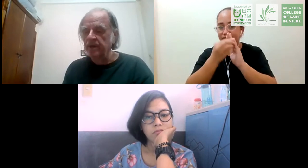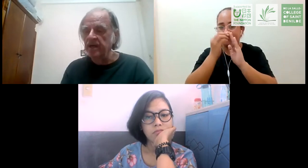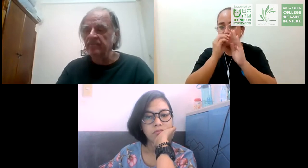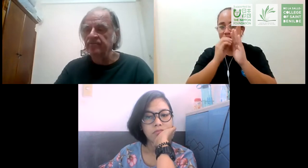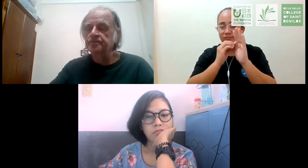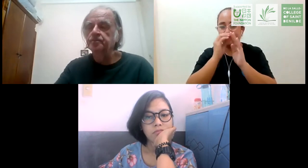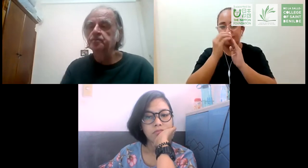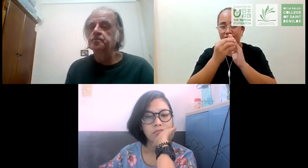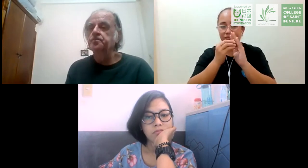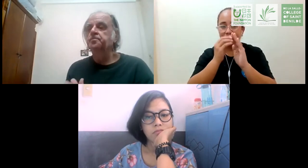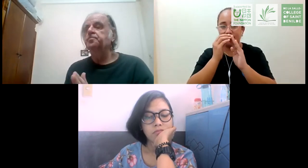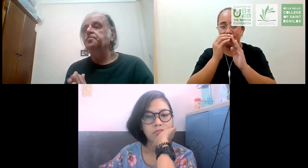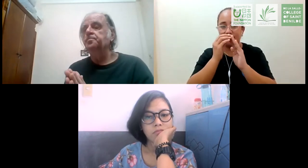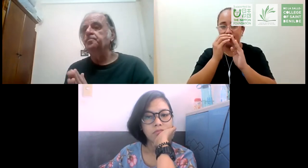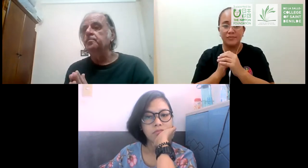Suppose we have